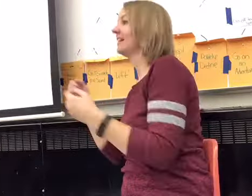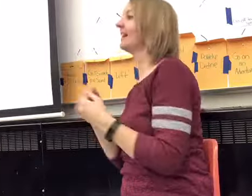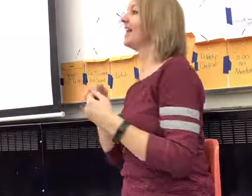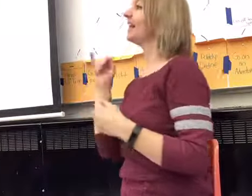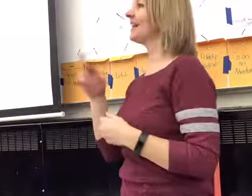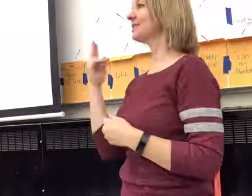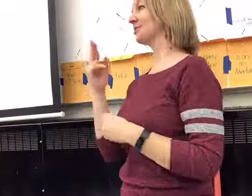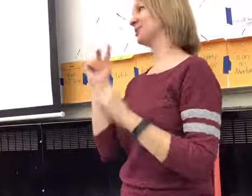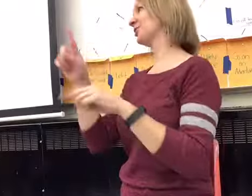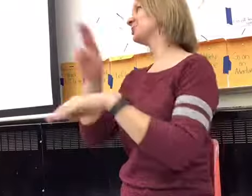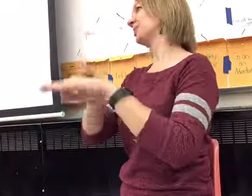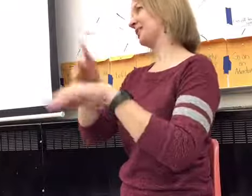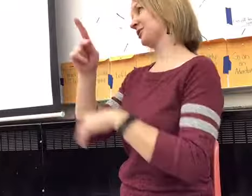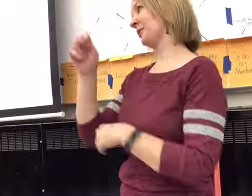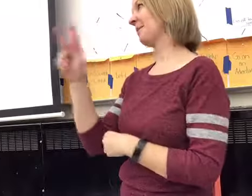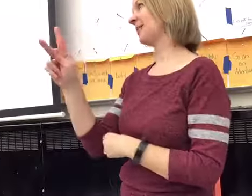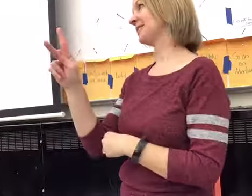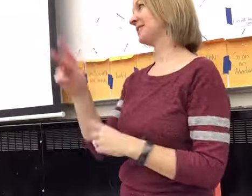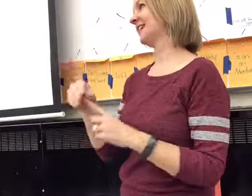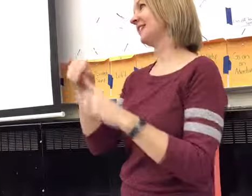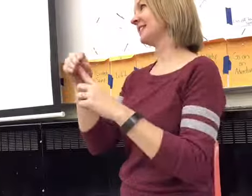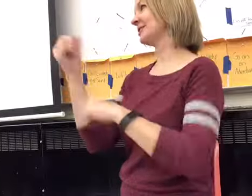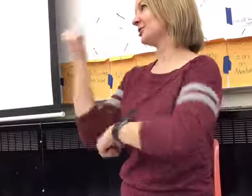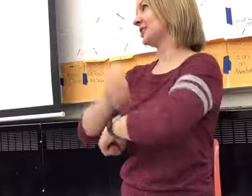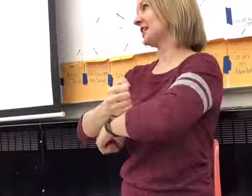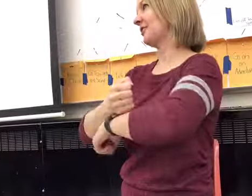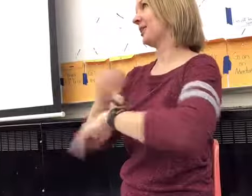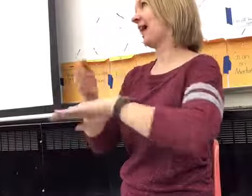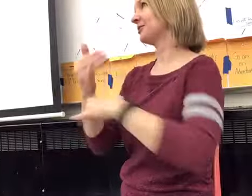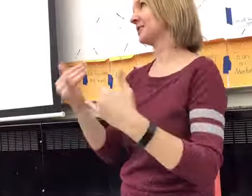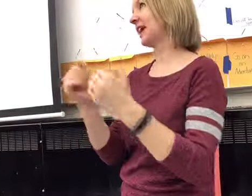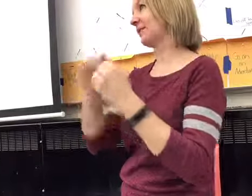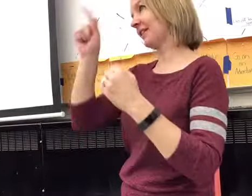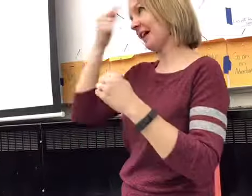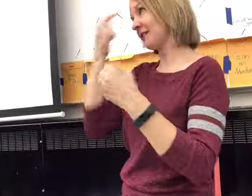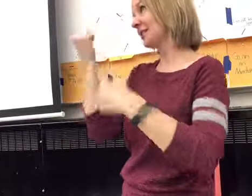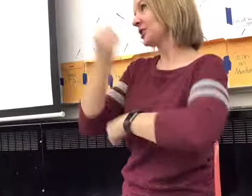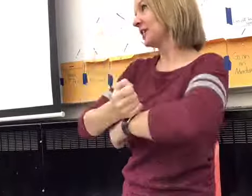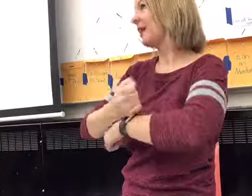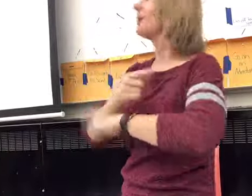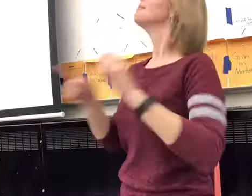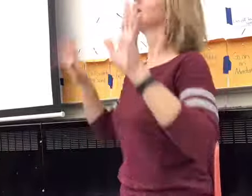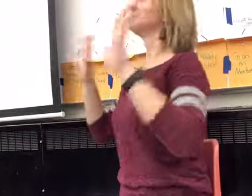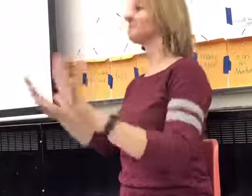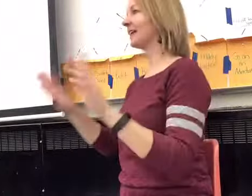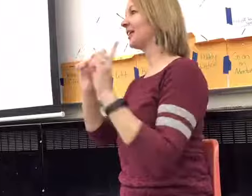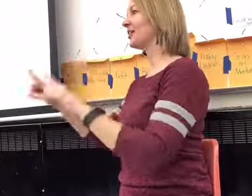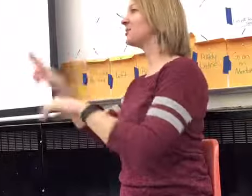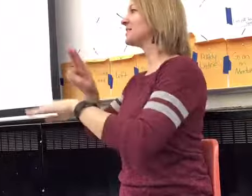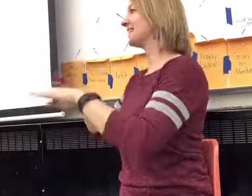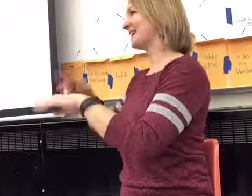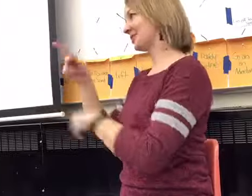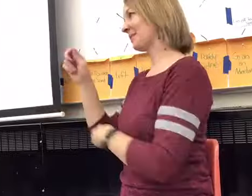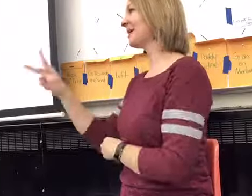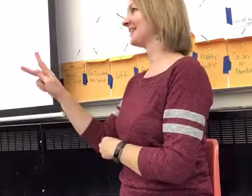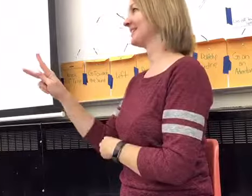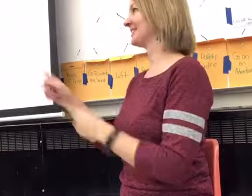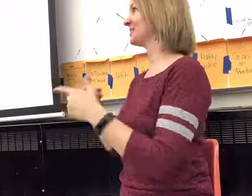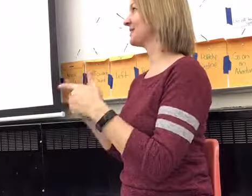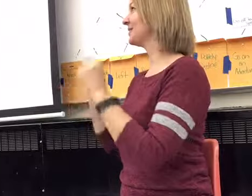parks. Unless they get shut down after today with the government shutdown. But go to your national parks so that you can be able to go and see